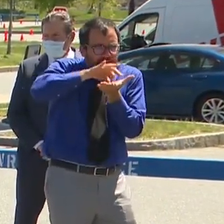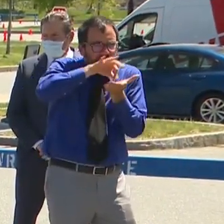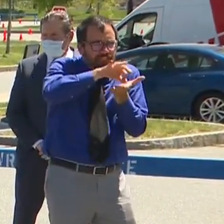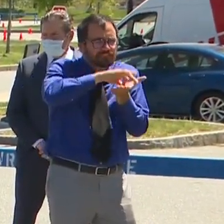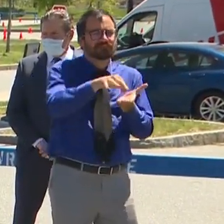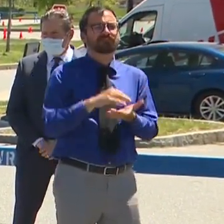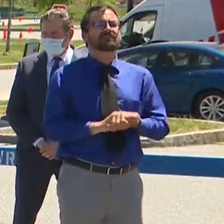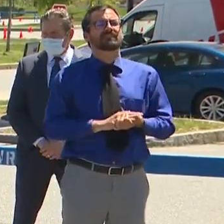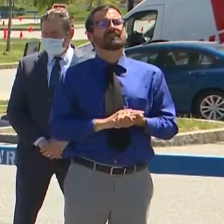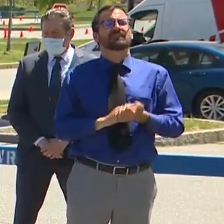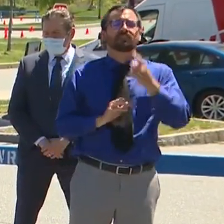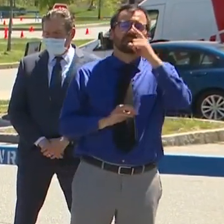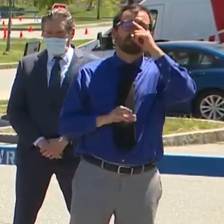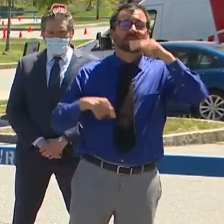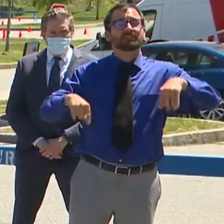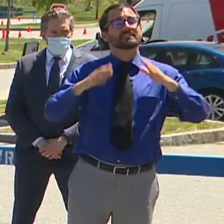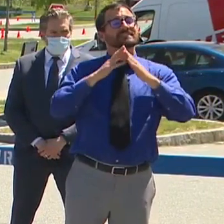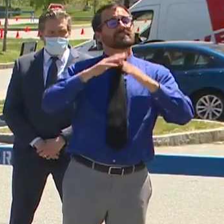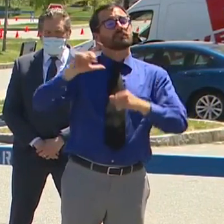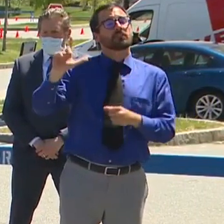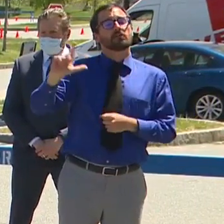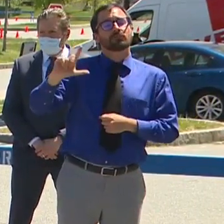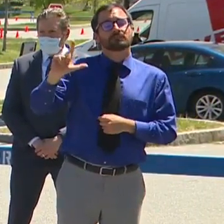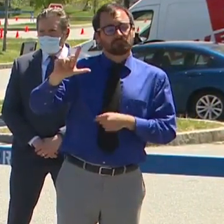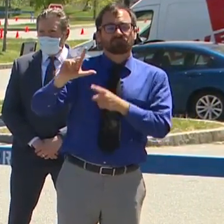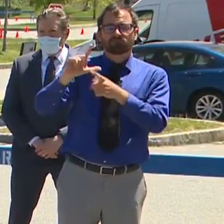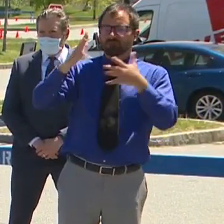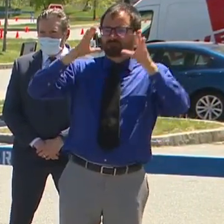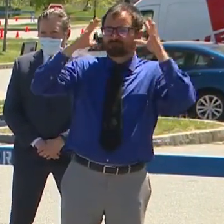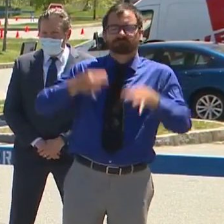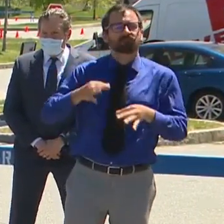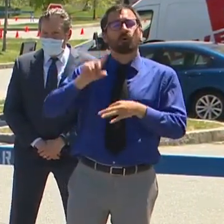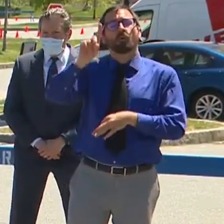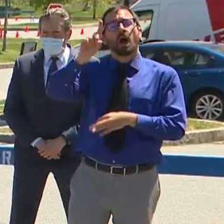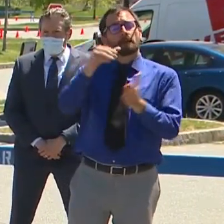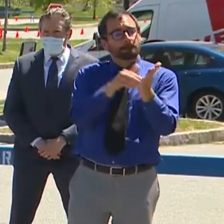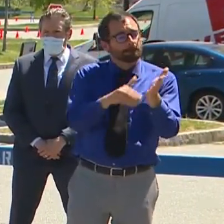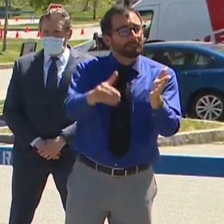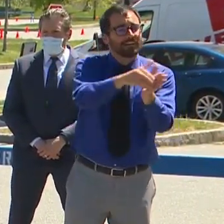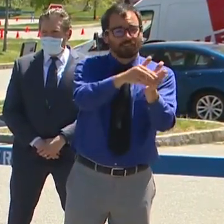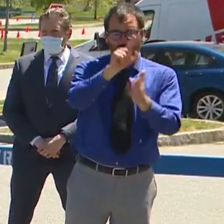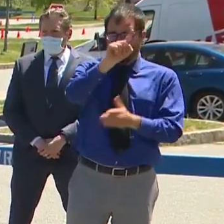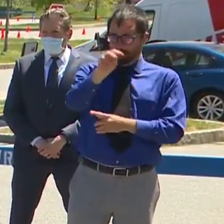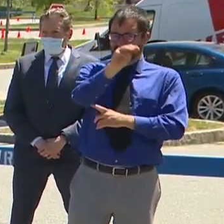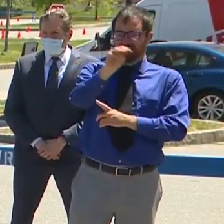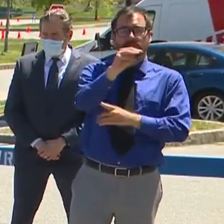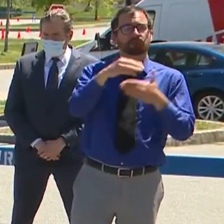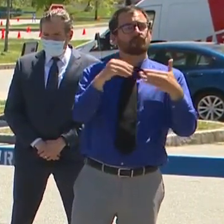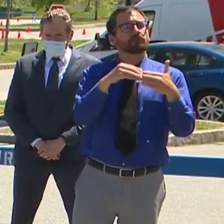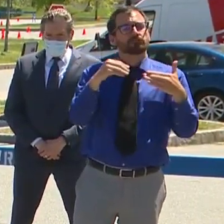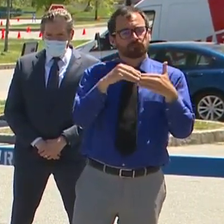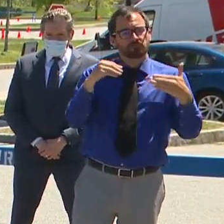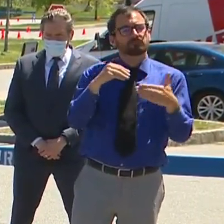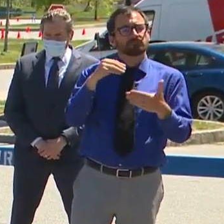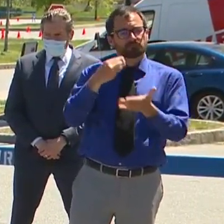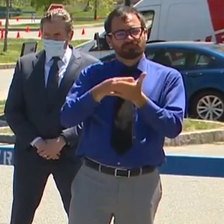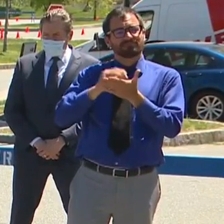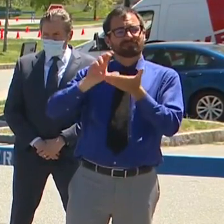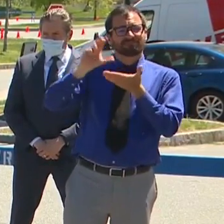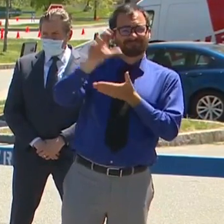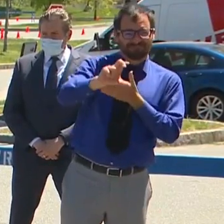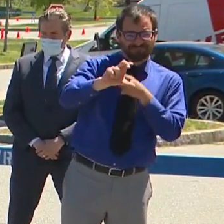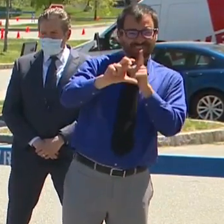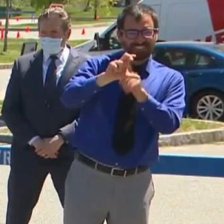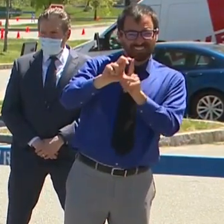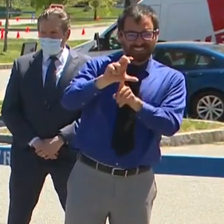test 1,000 residents a day from our cash reserves. This is being paid for by the taxpayers of the city of Lawrence. To get an